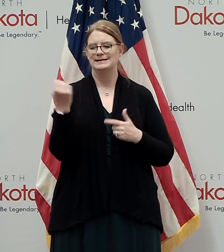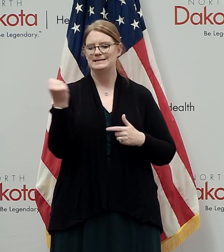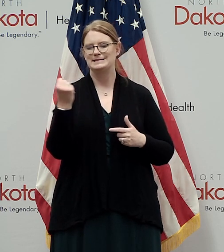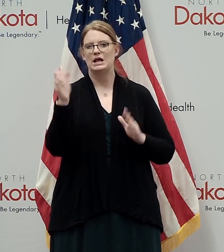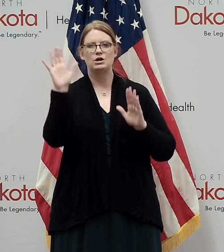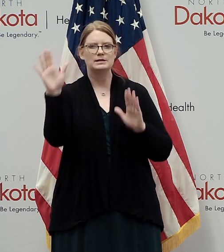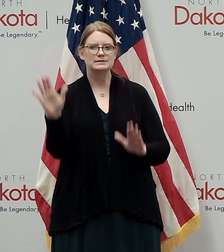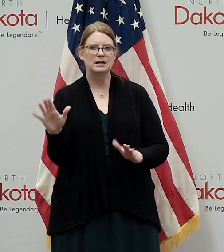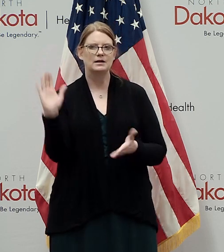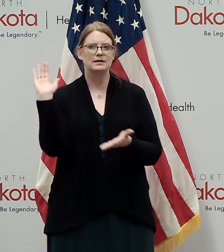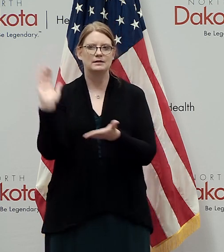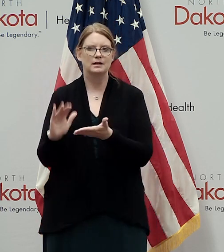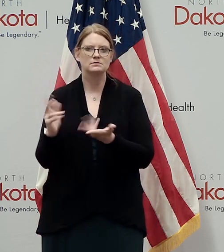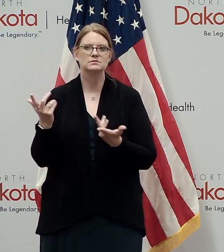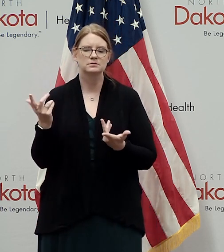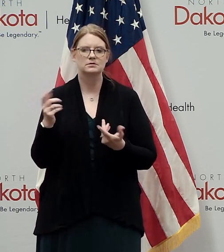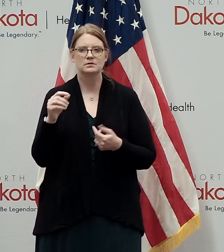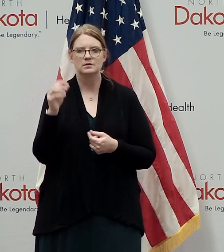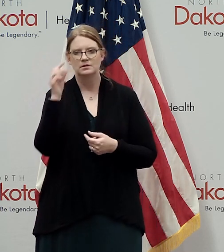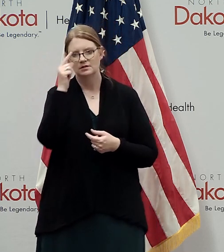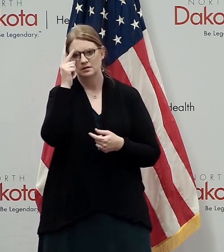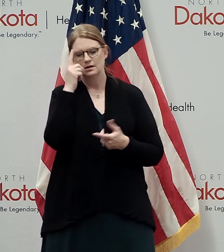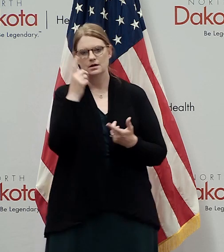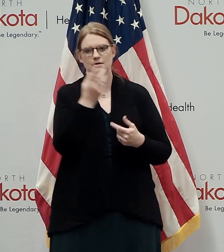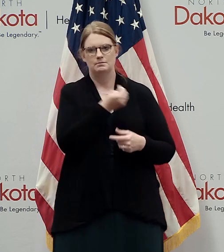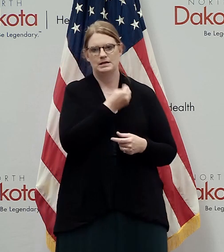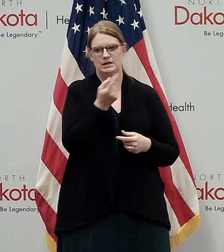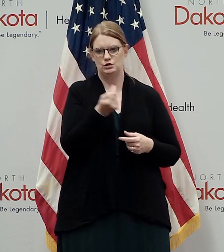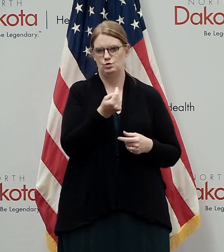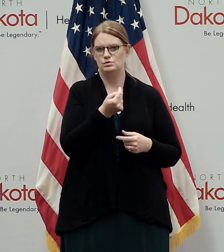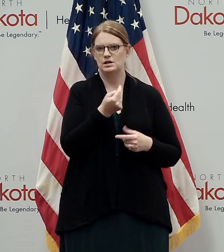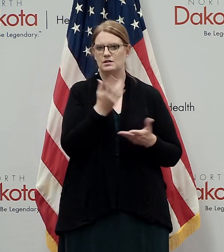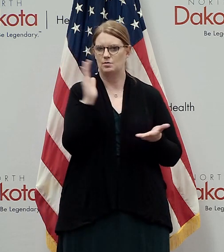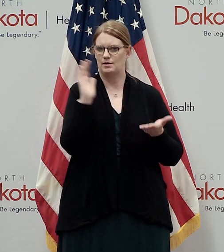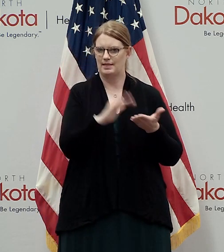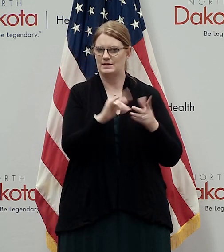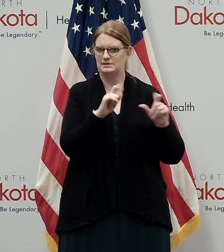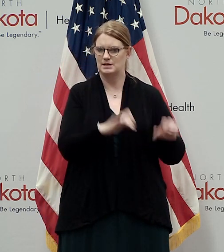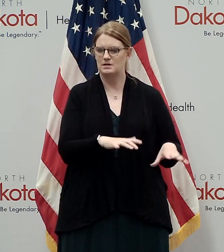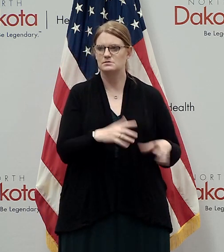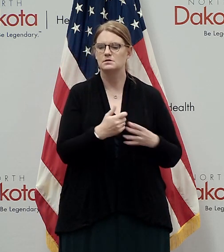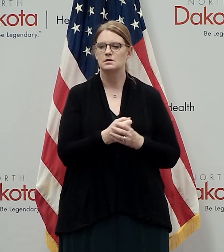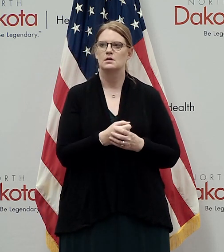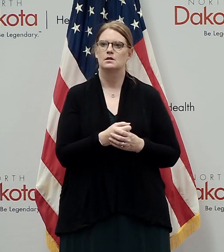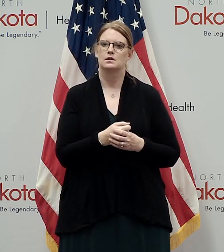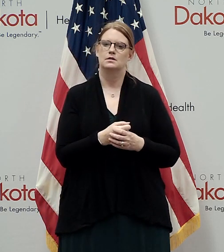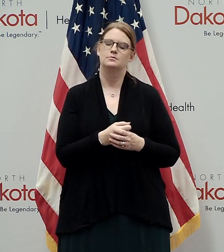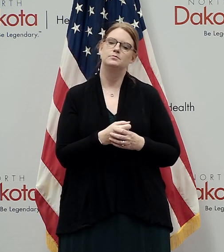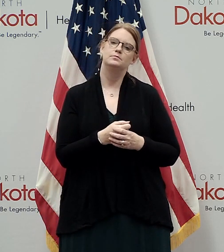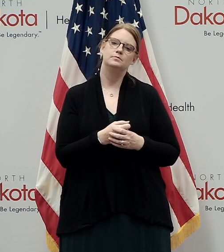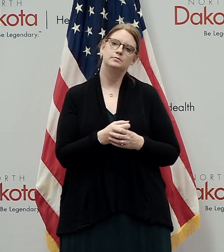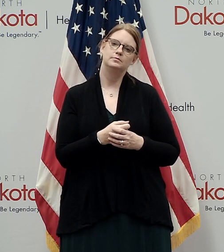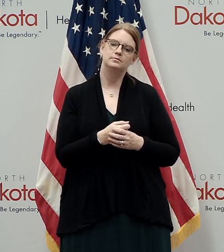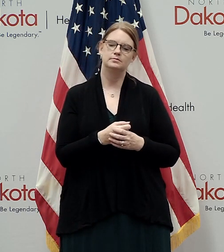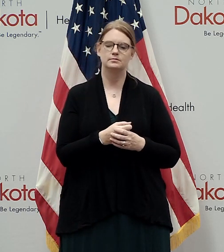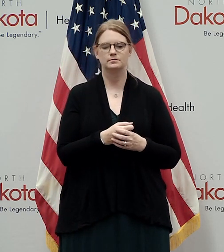and Sunday, which is why I've got a few less tests reported on Monday and Tuesday of this week. But they're of the